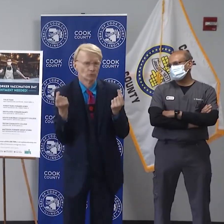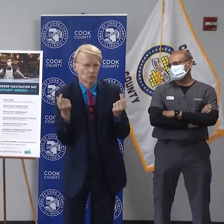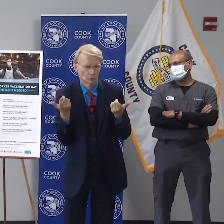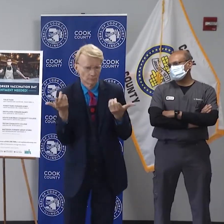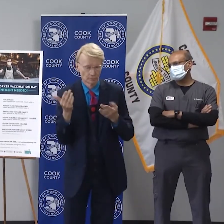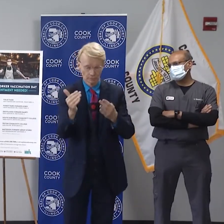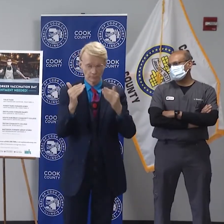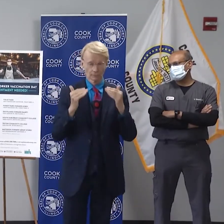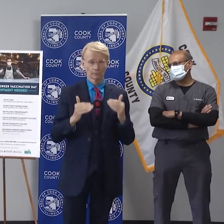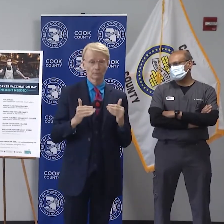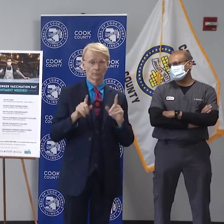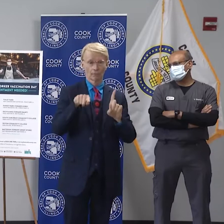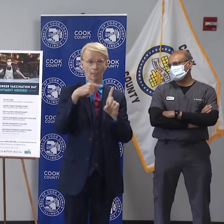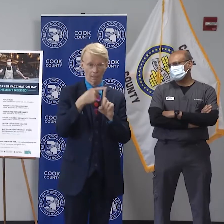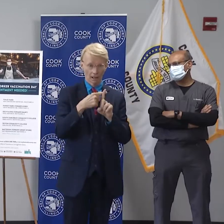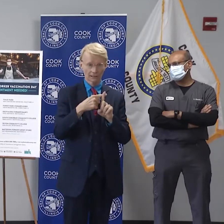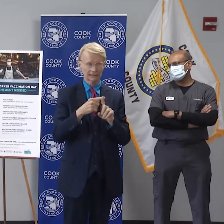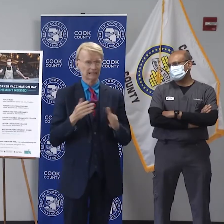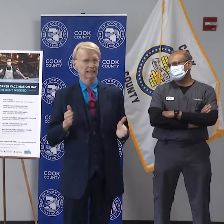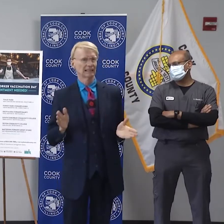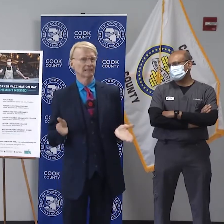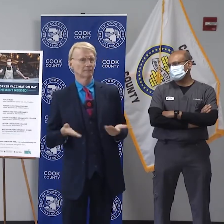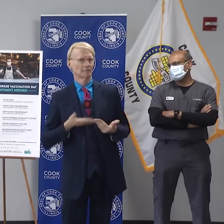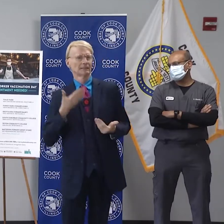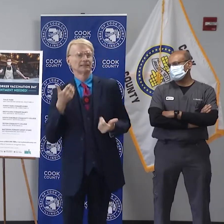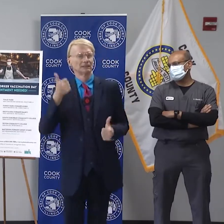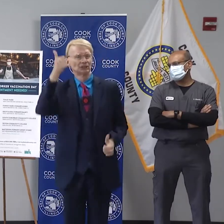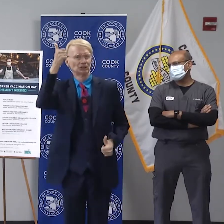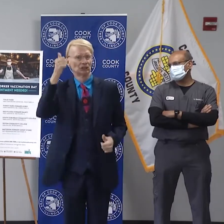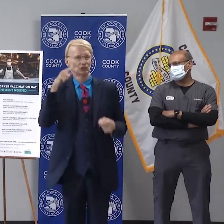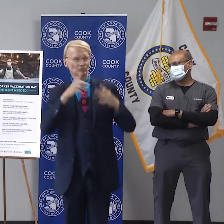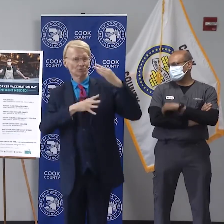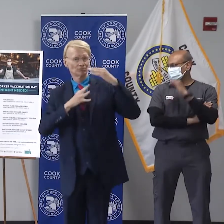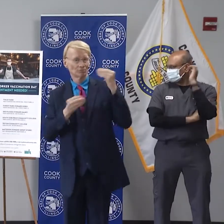supposedly there's a further easing of restrictions 2 weeks from now.